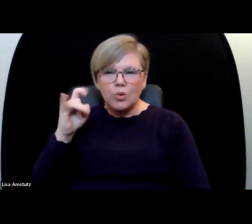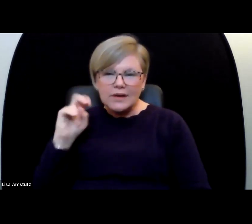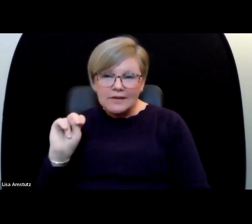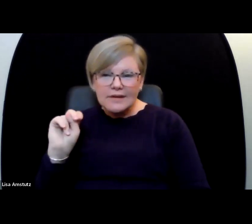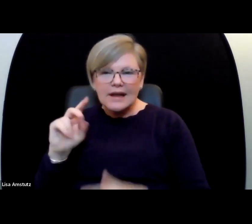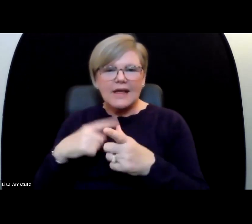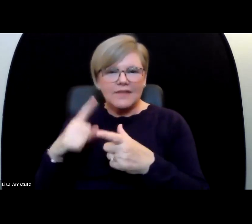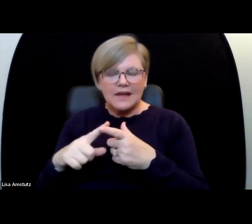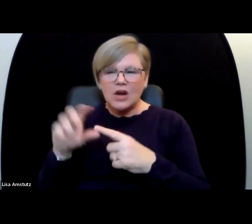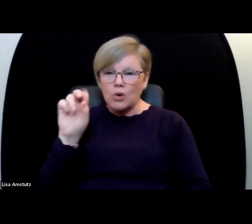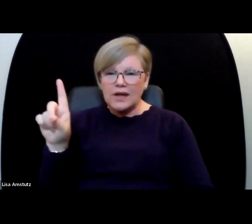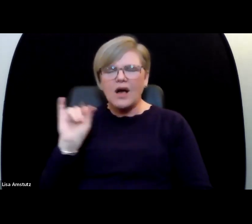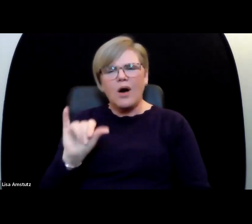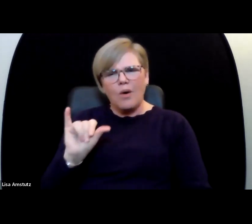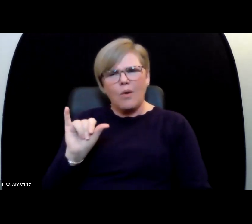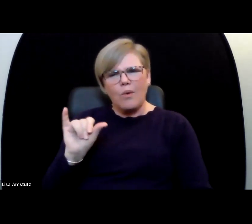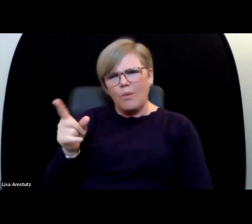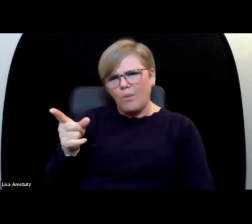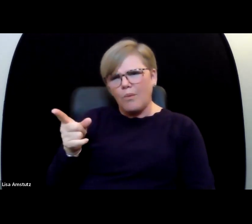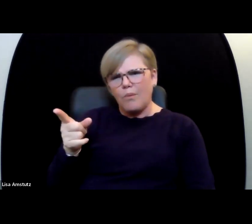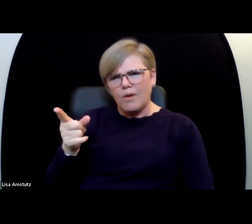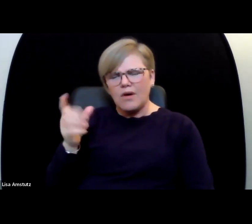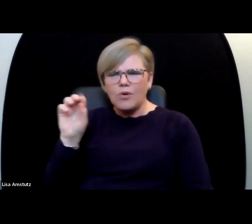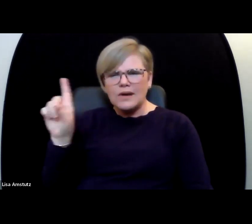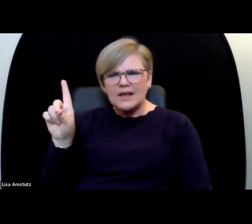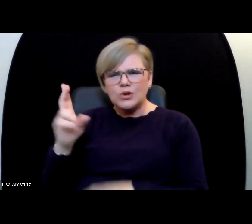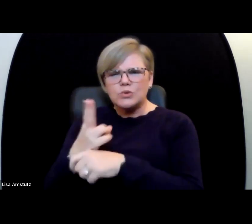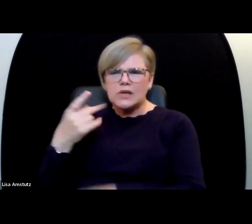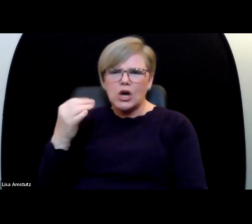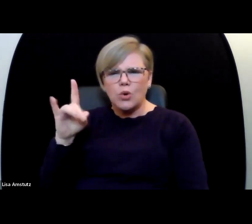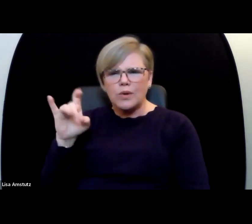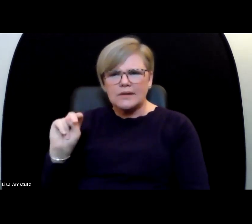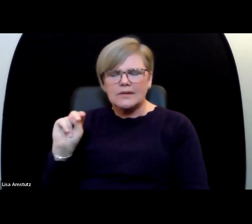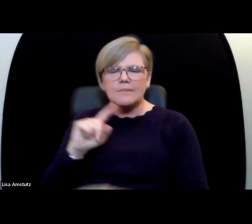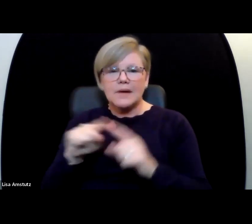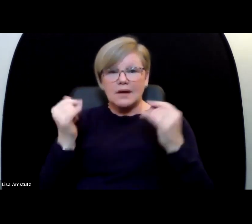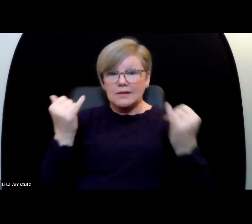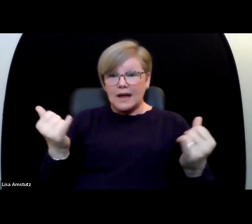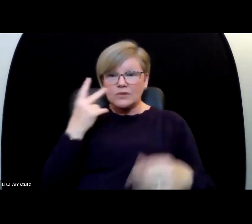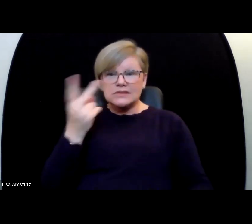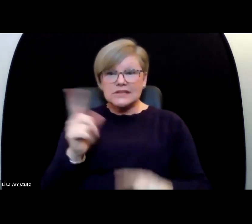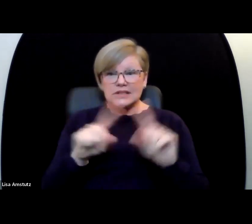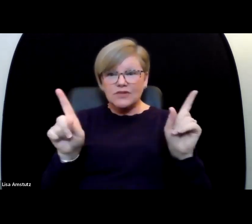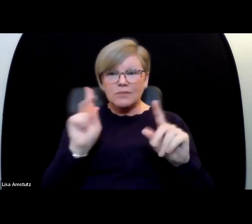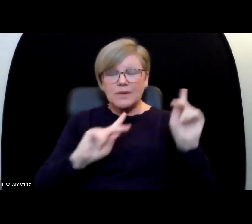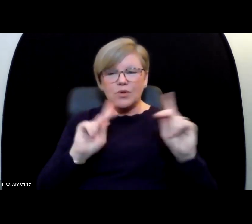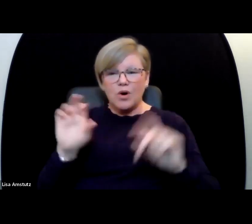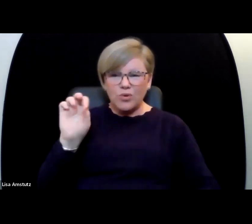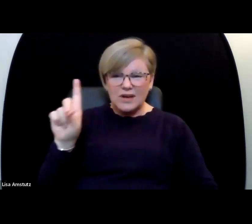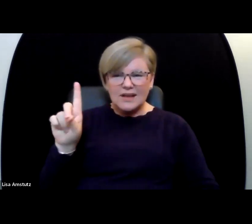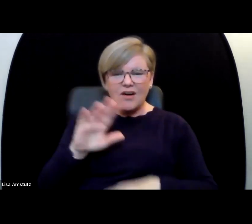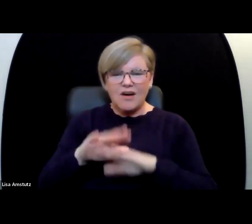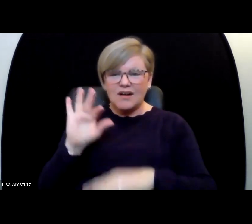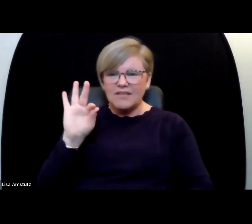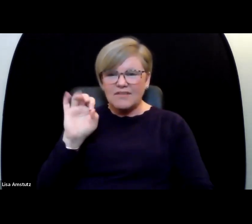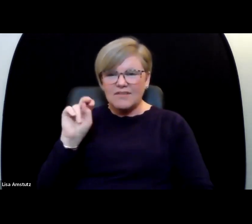overdosed, clearly they probably overdosed on heroin. What we see a lot of now is people overdosing on fentanyl when